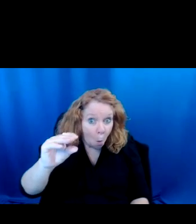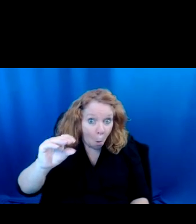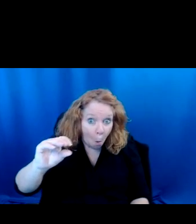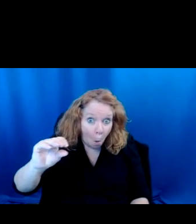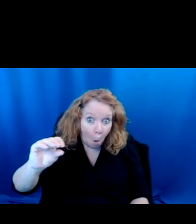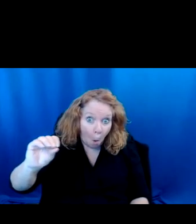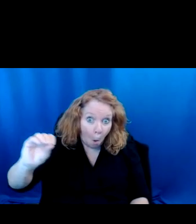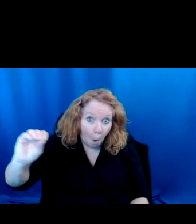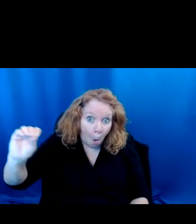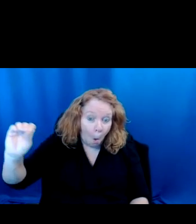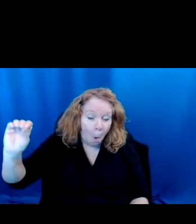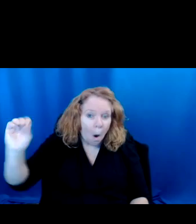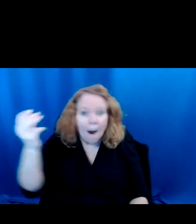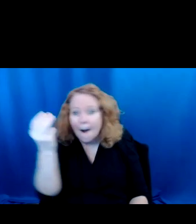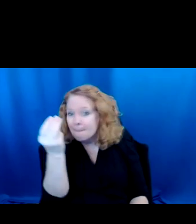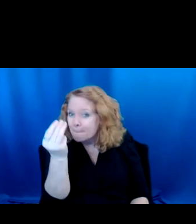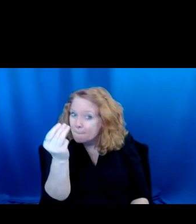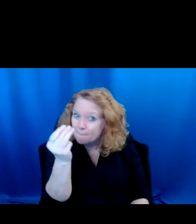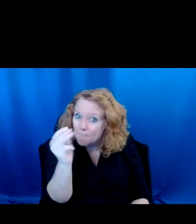moo,